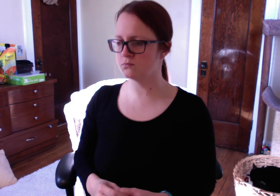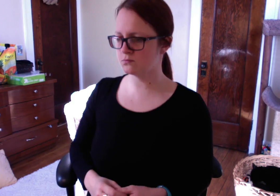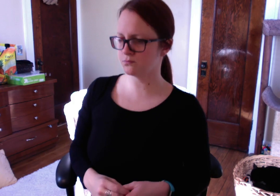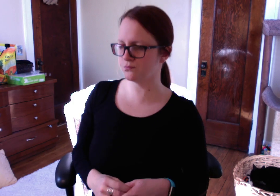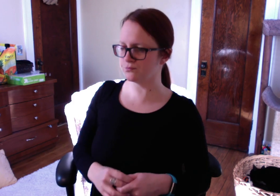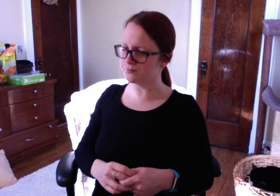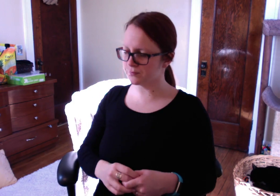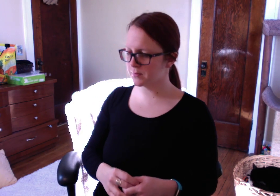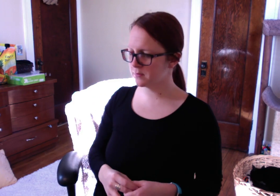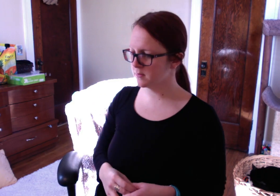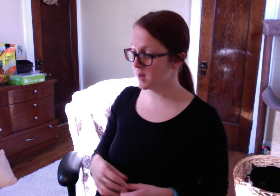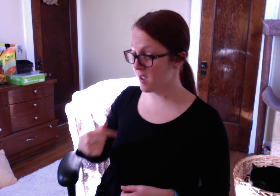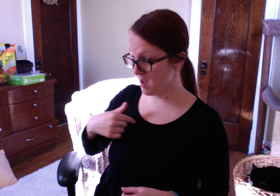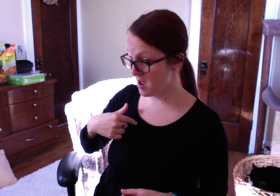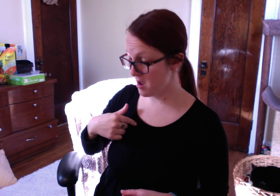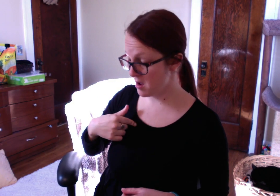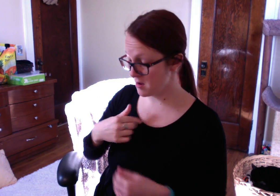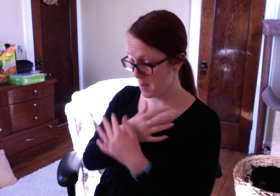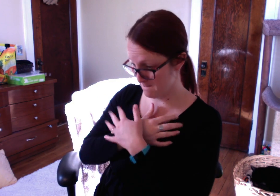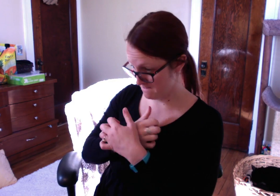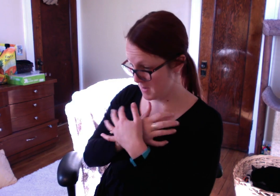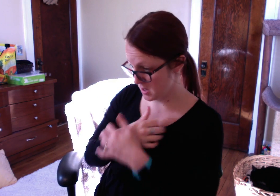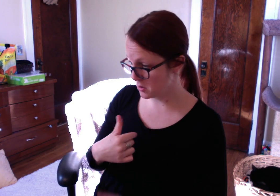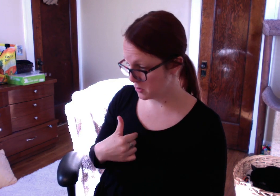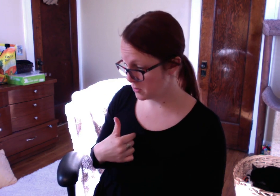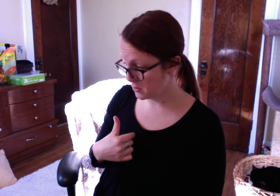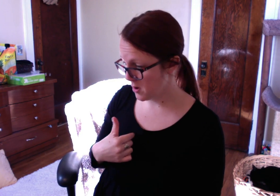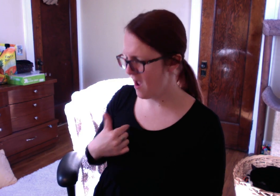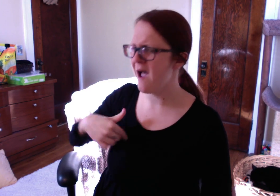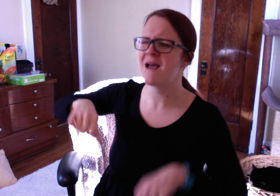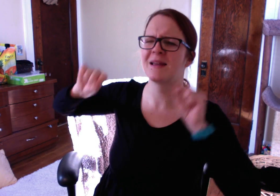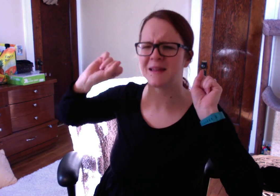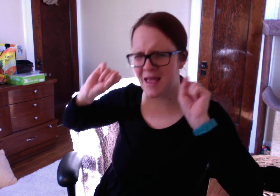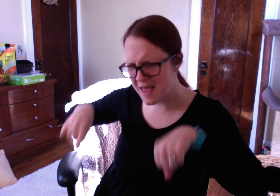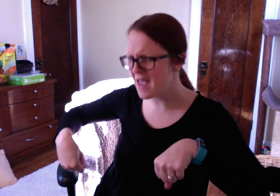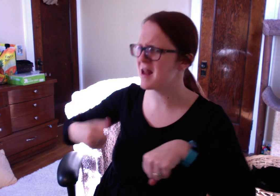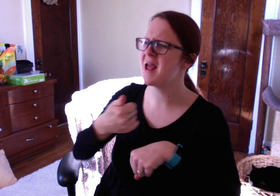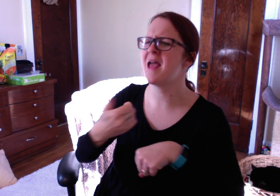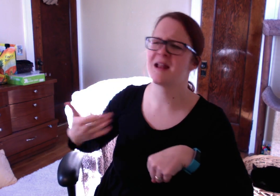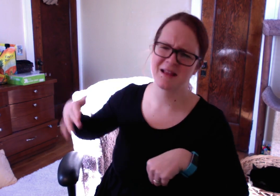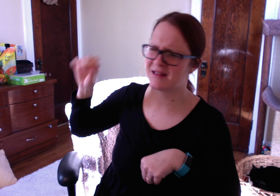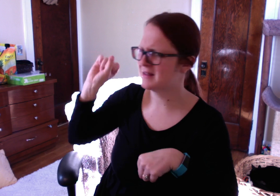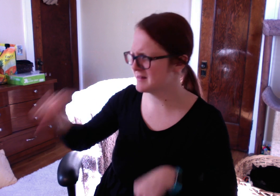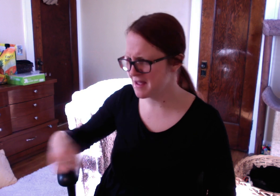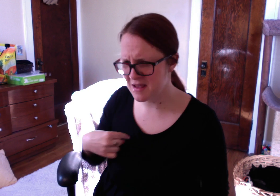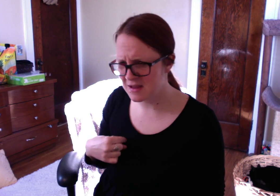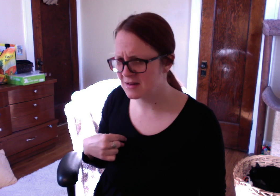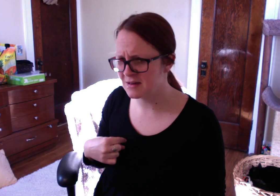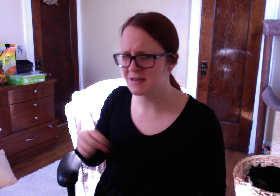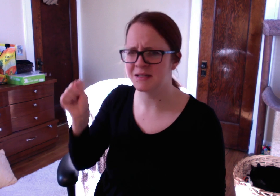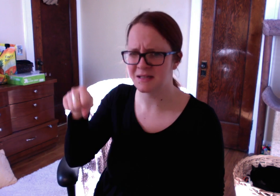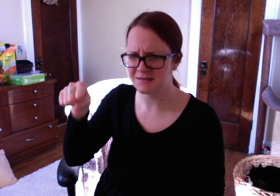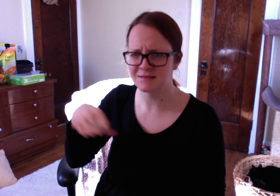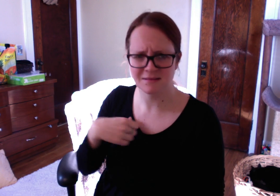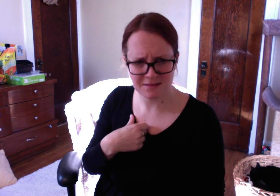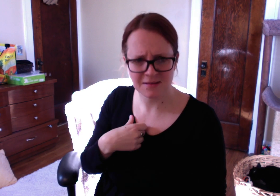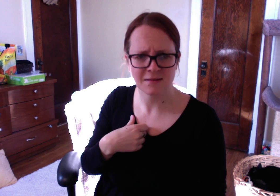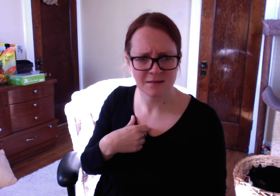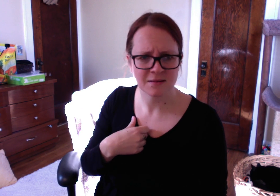tall. I am Bear. I can do anything. Yes, I can.